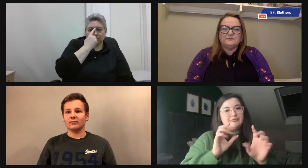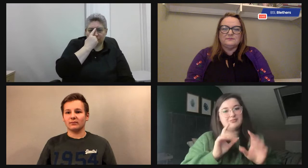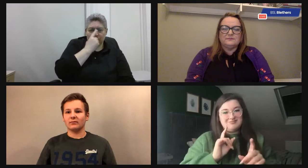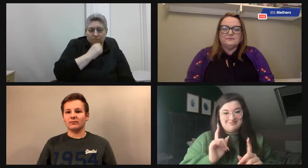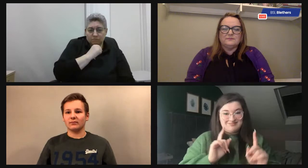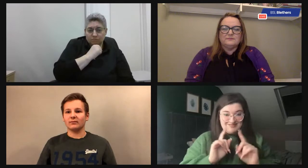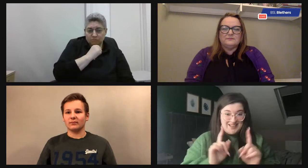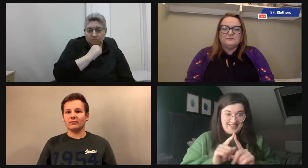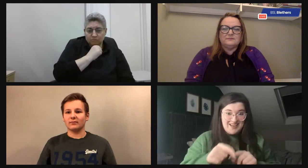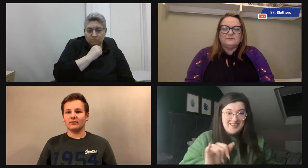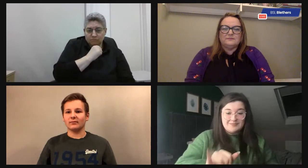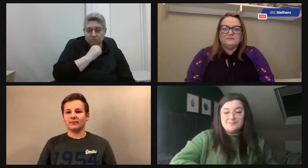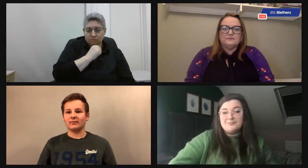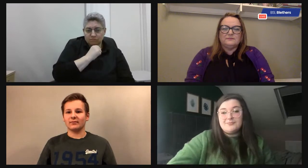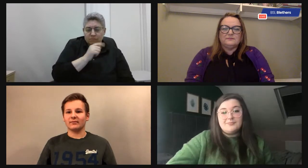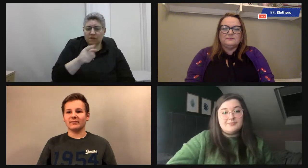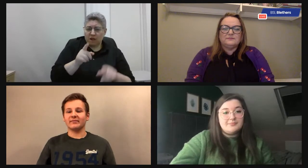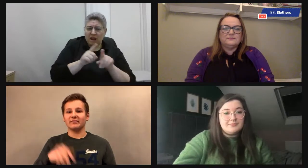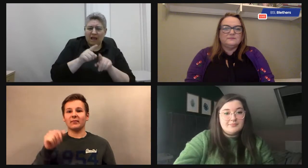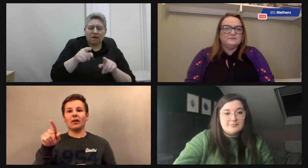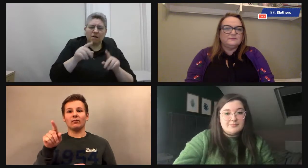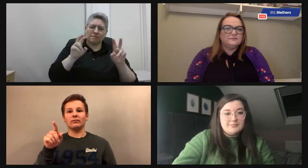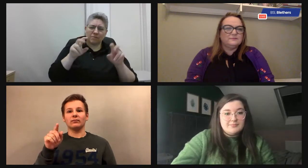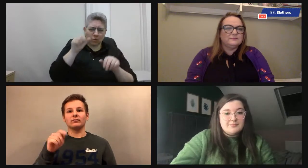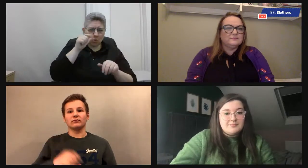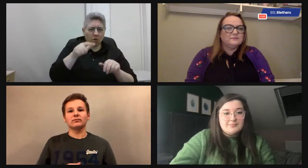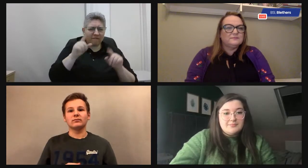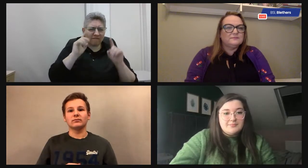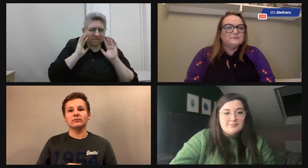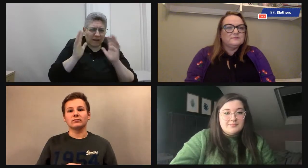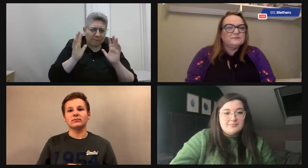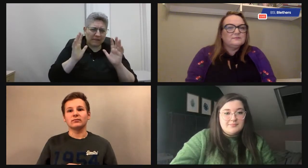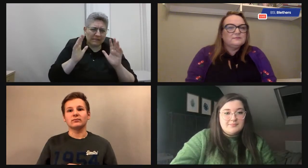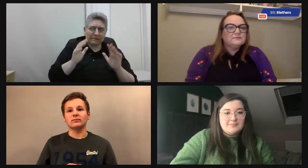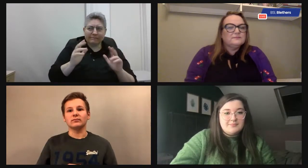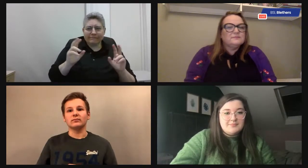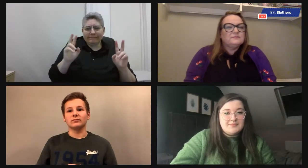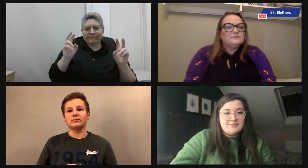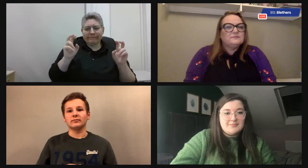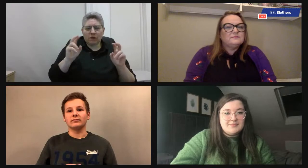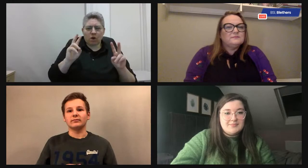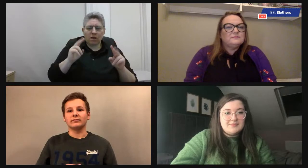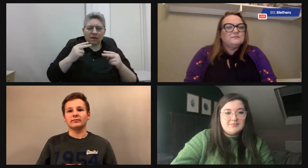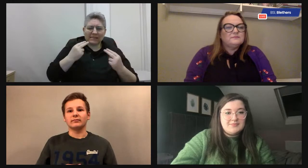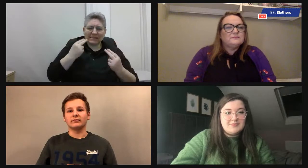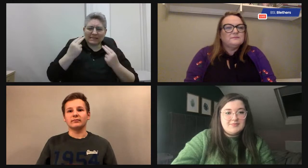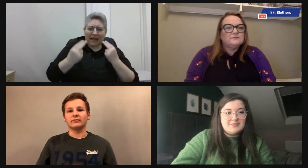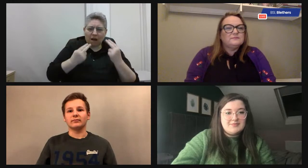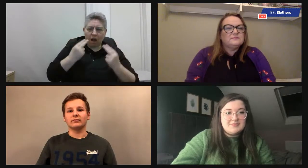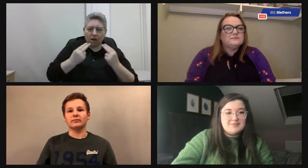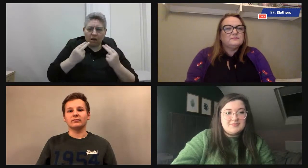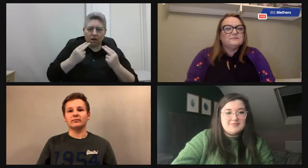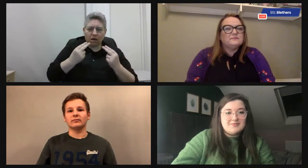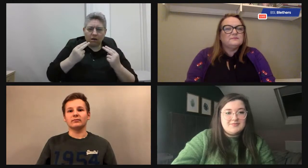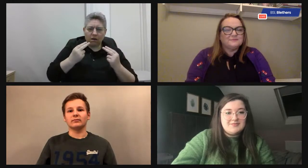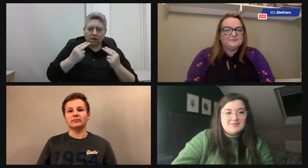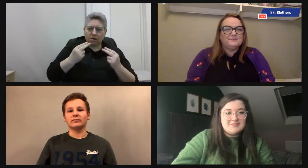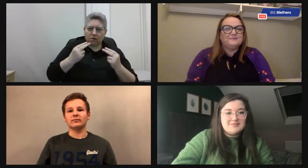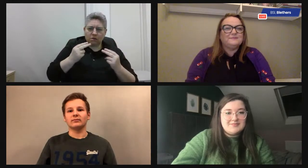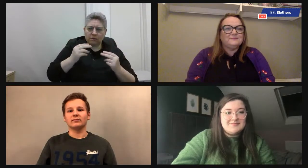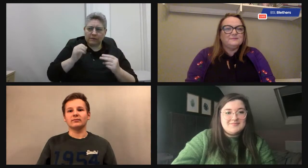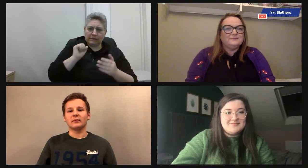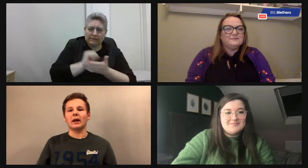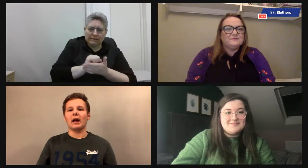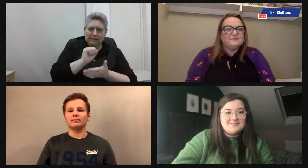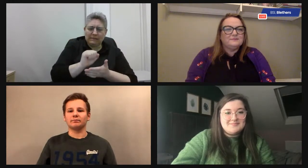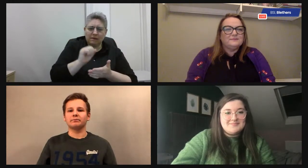family member and just chat with each other. It will help them long term. Well, you know, there's a famous